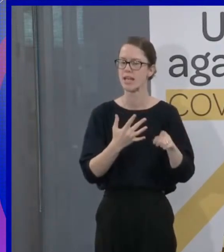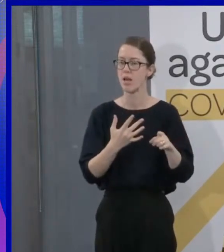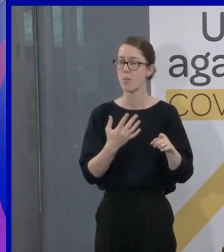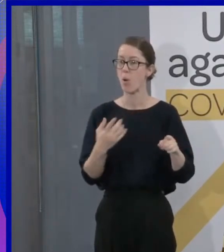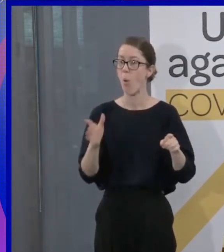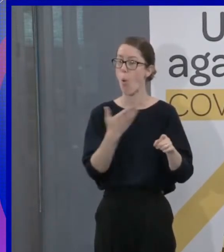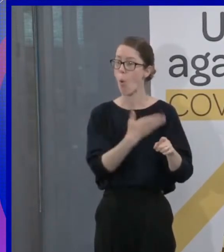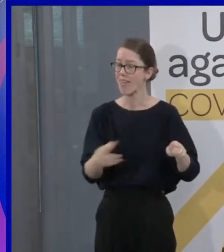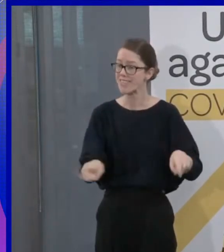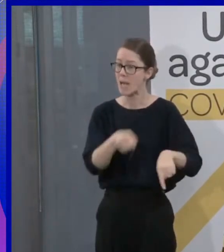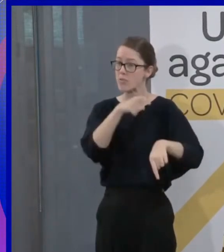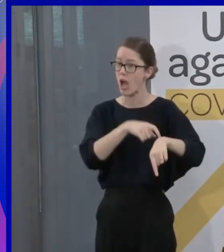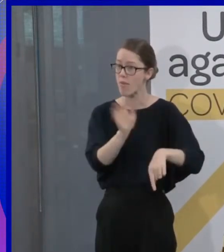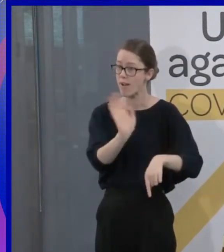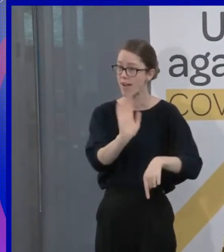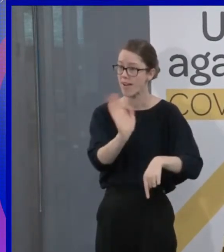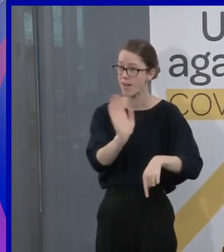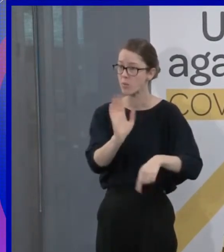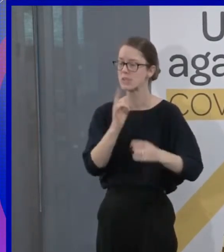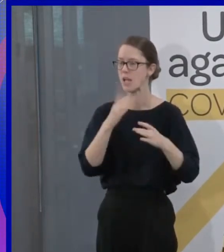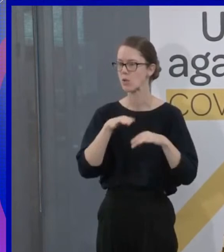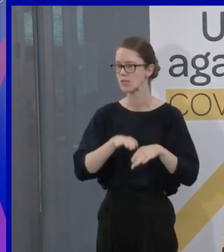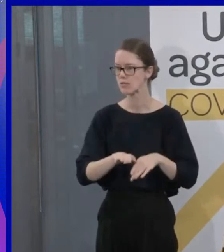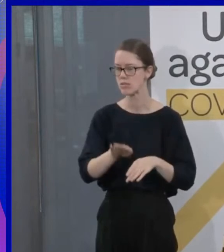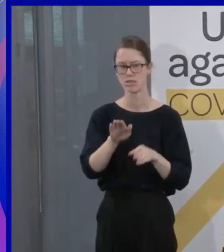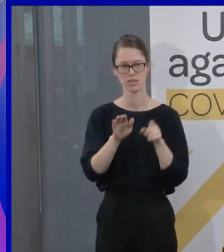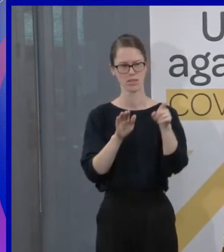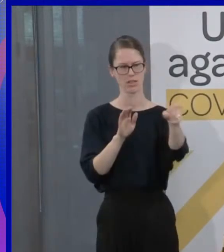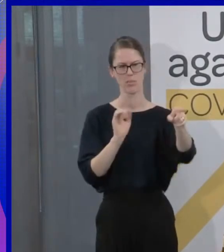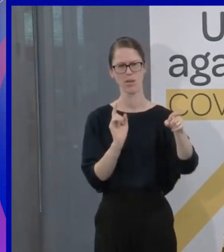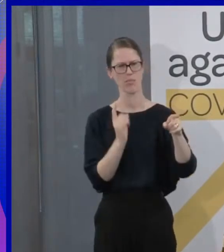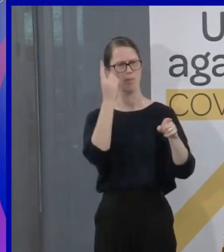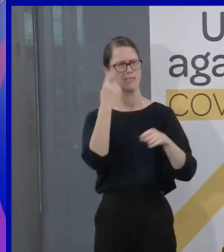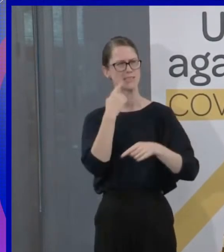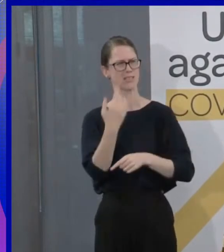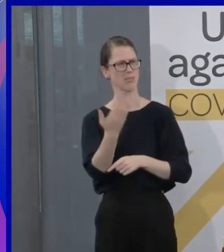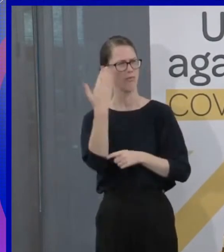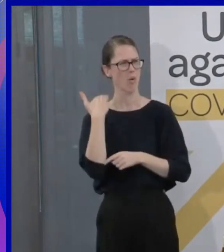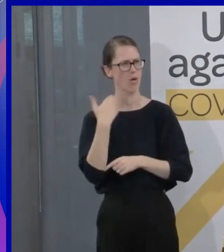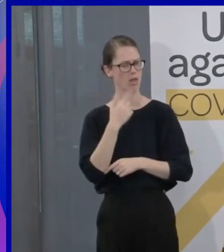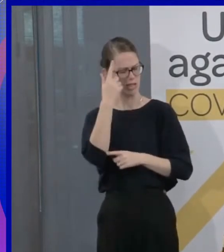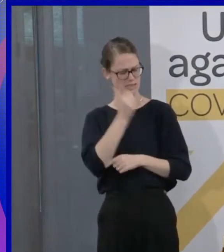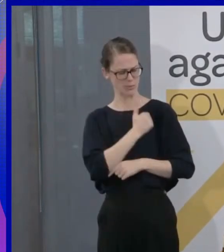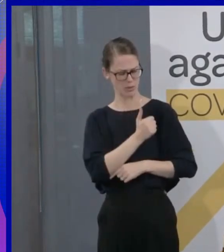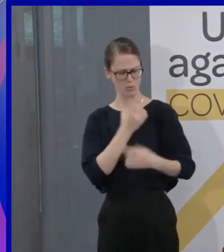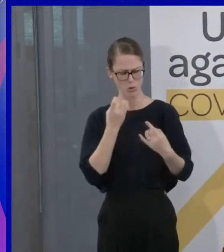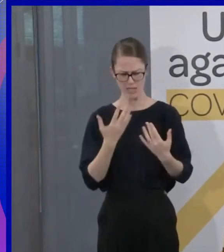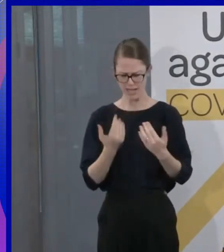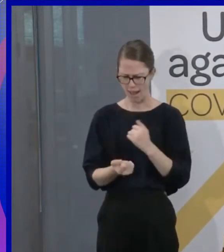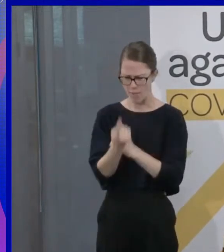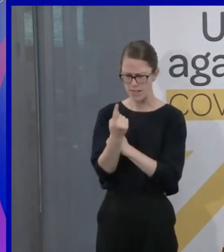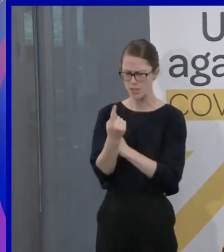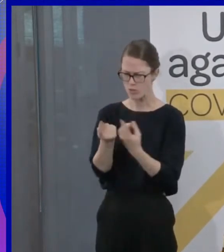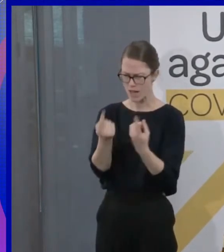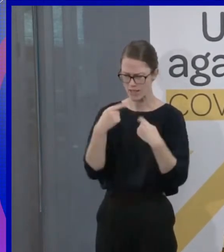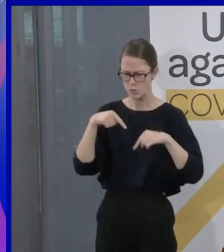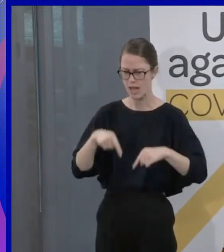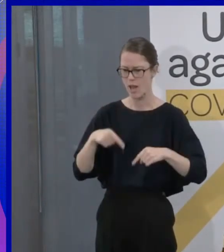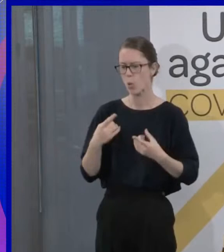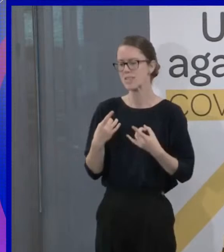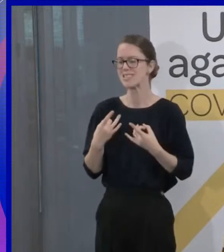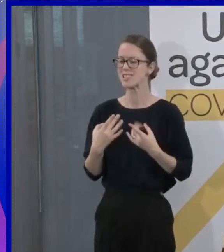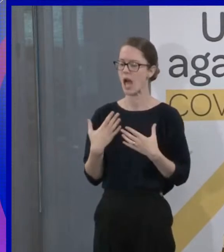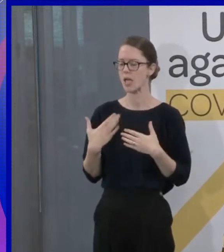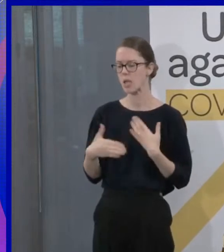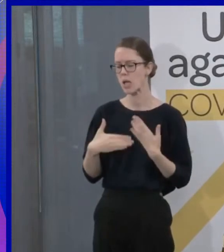at once, so it was scaling up. But the Prime Minister's clear expectation was that was already happening, and what you're telling us today that it was being